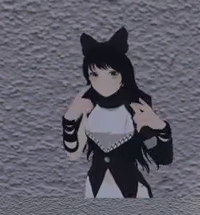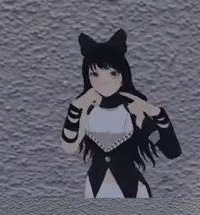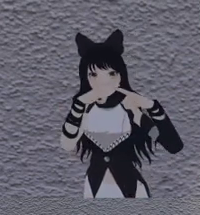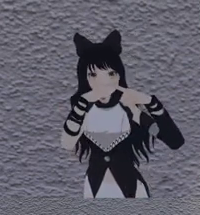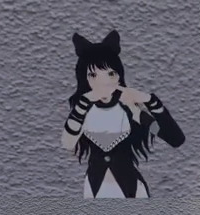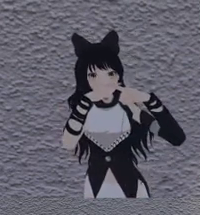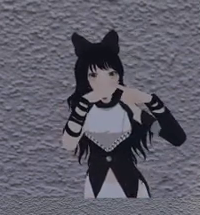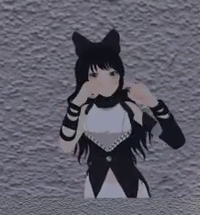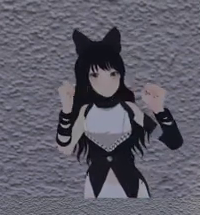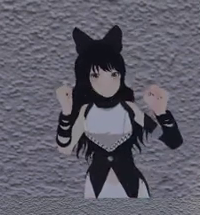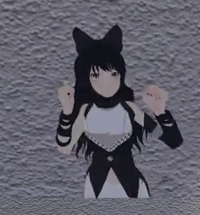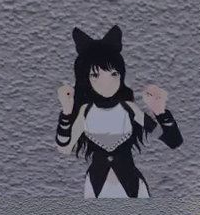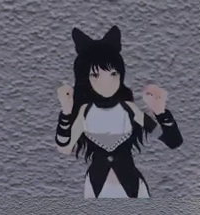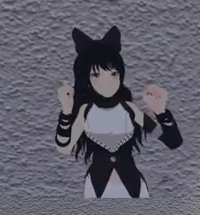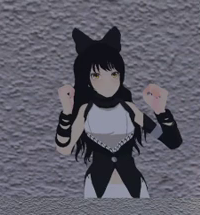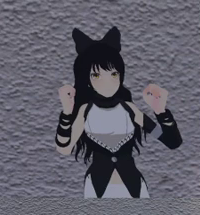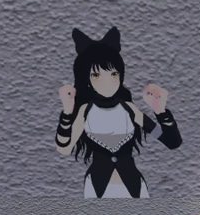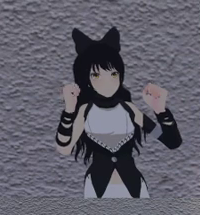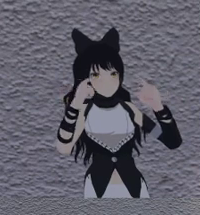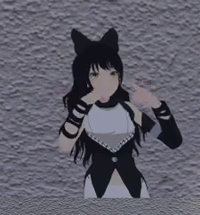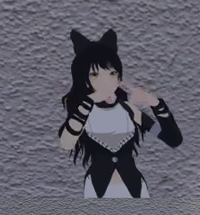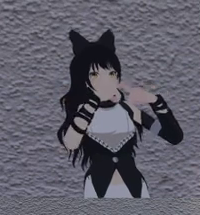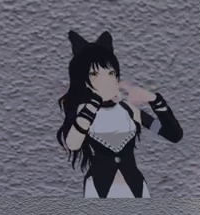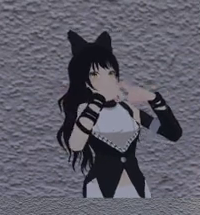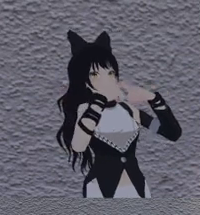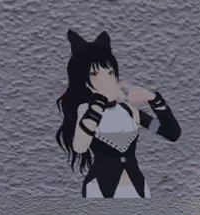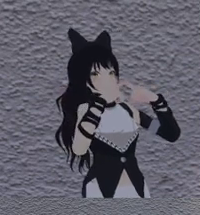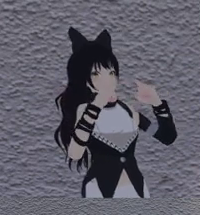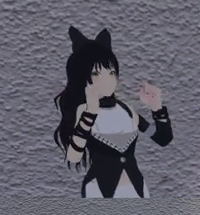Now this sign? Ugly.